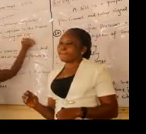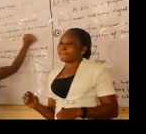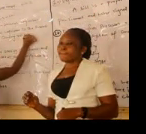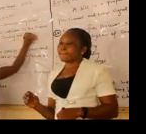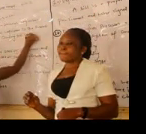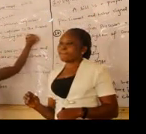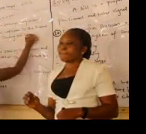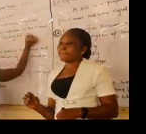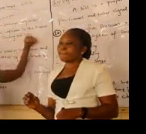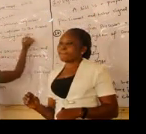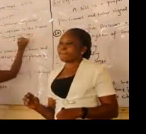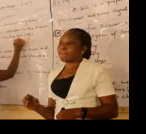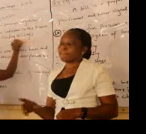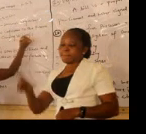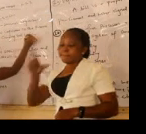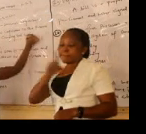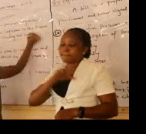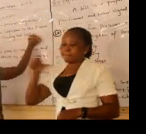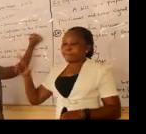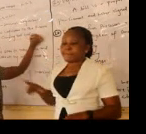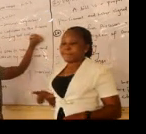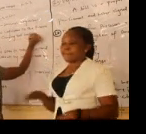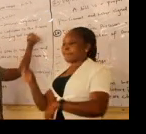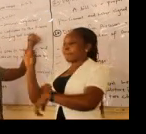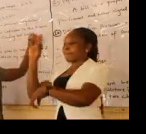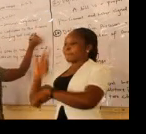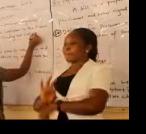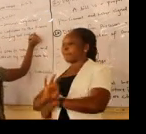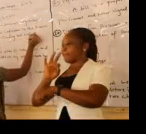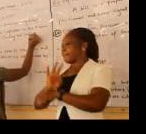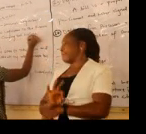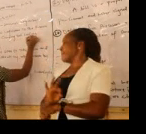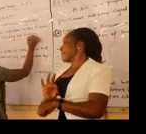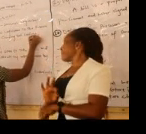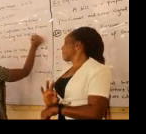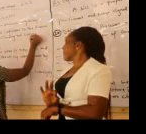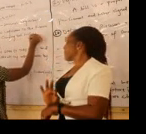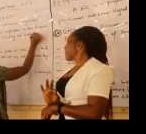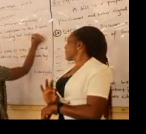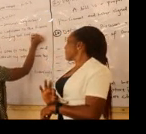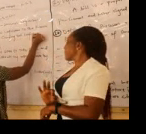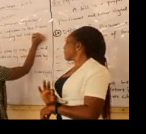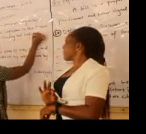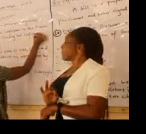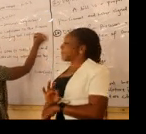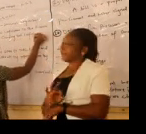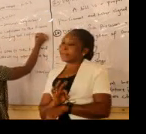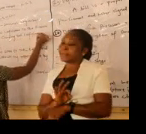legislative functions